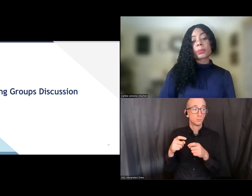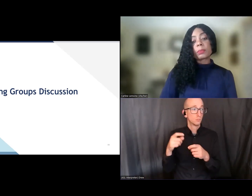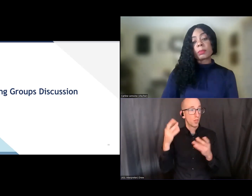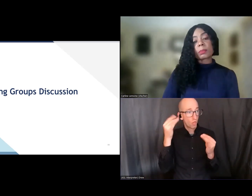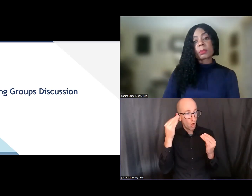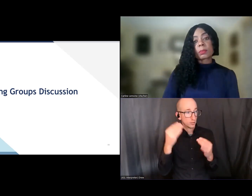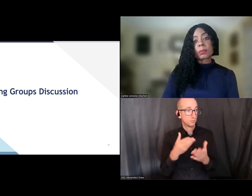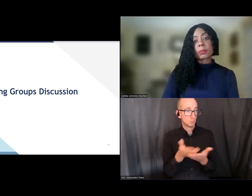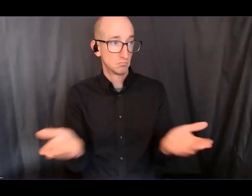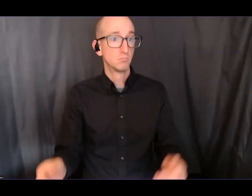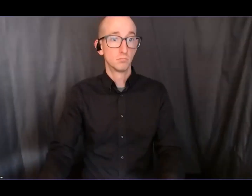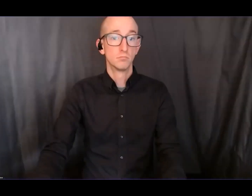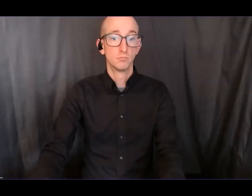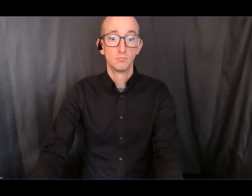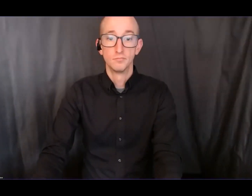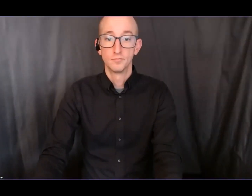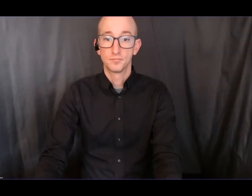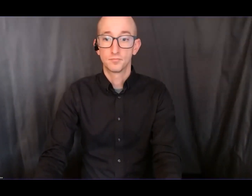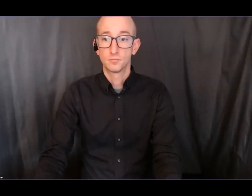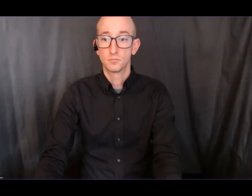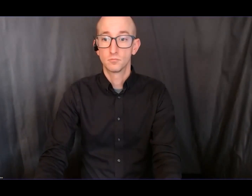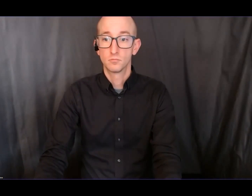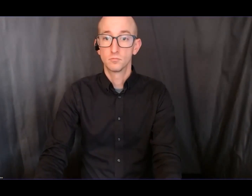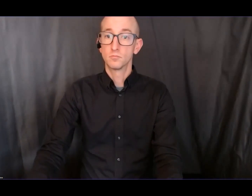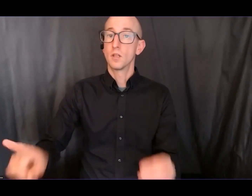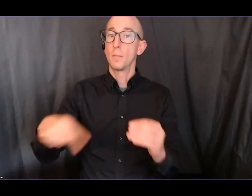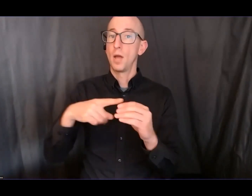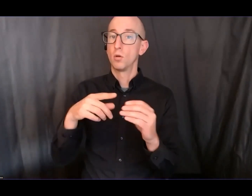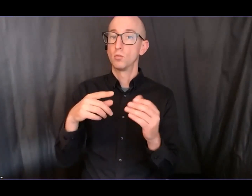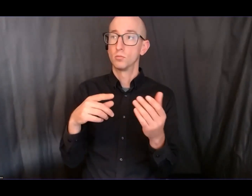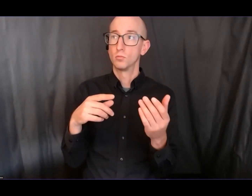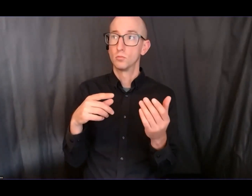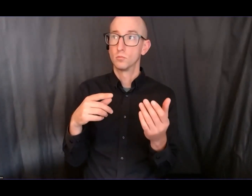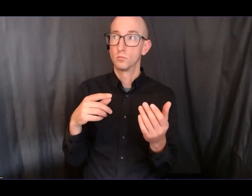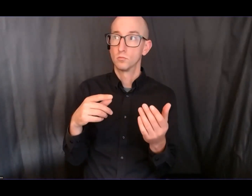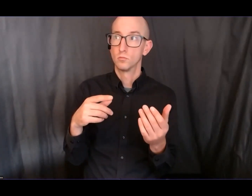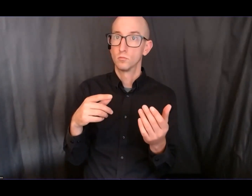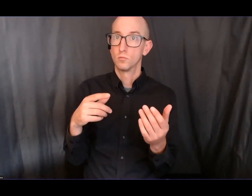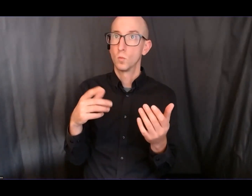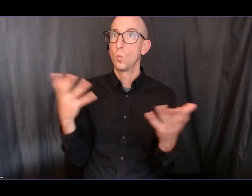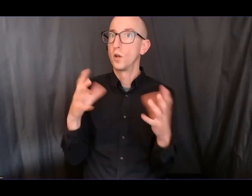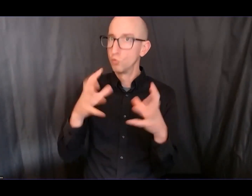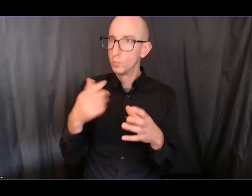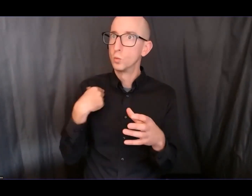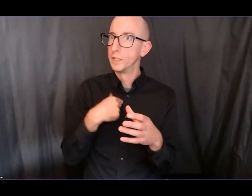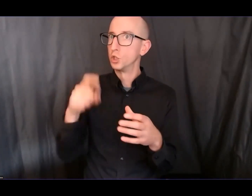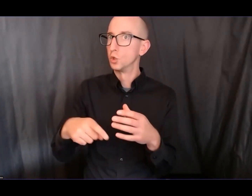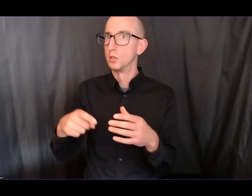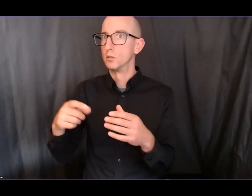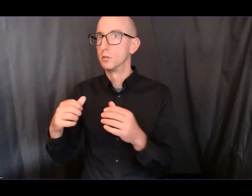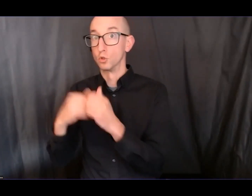thoughts, or sort of prioritizing which subgroups do you all feel like we should create.